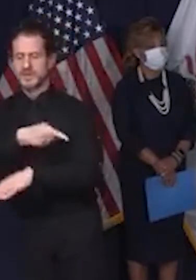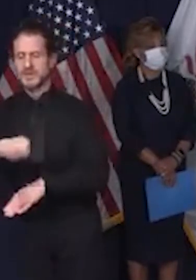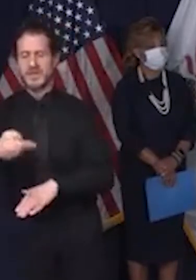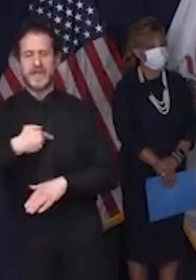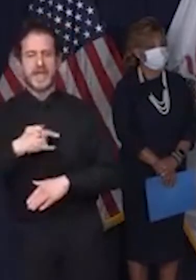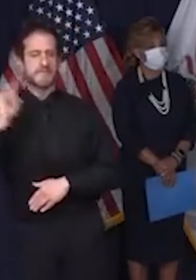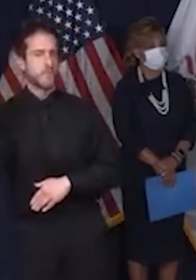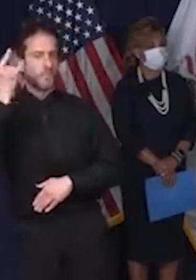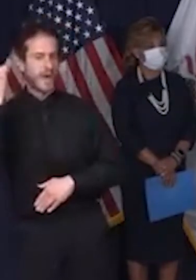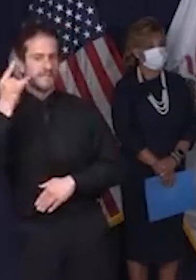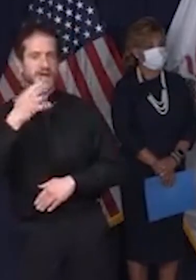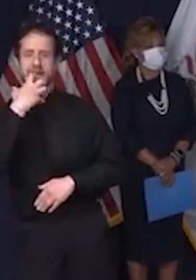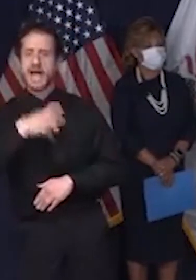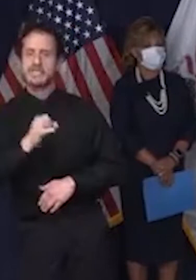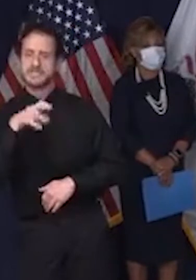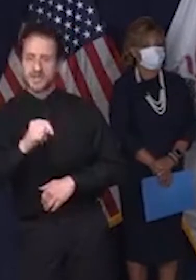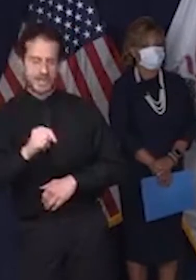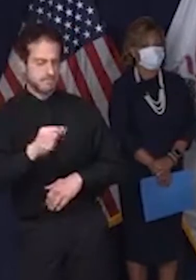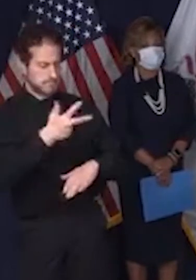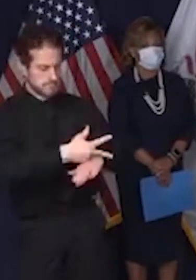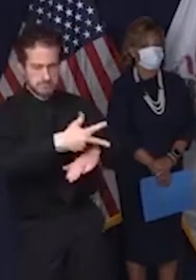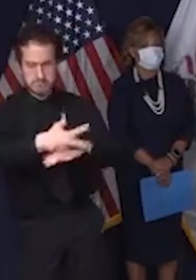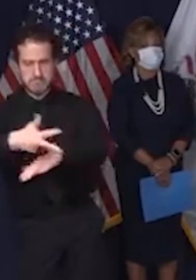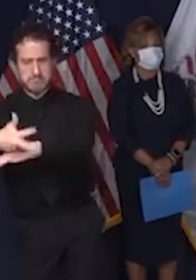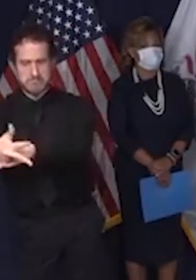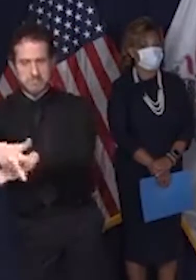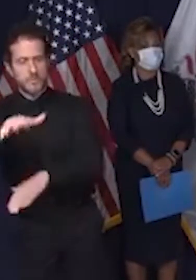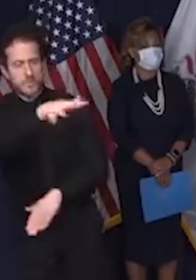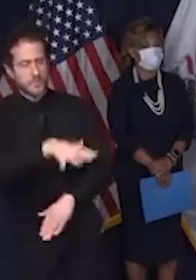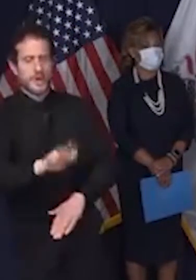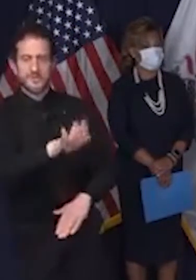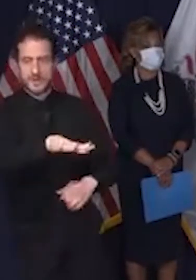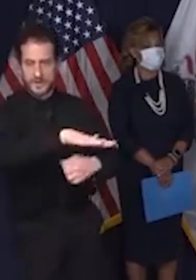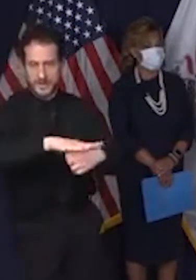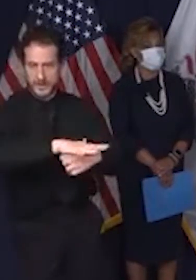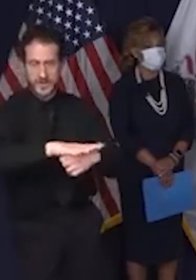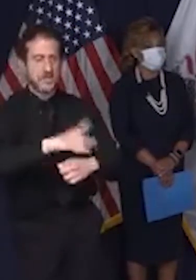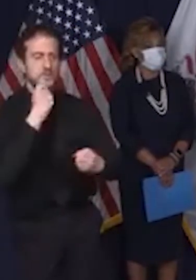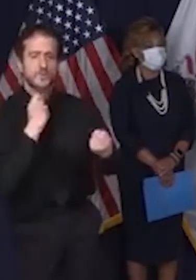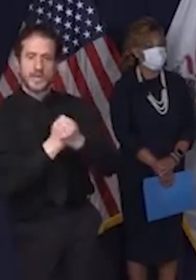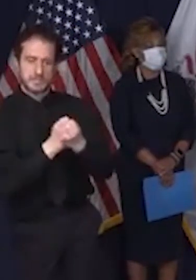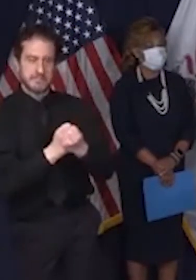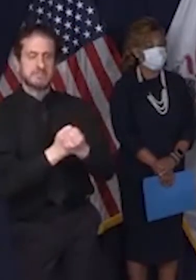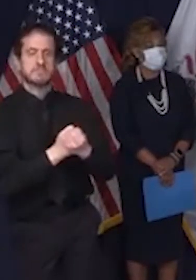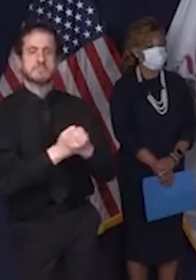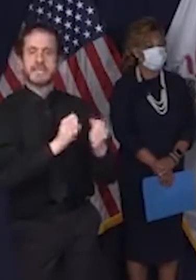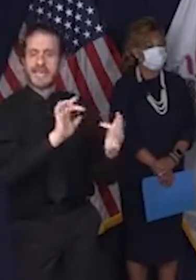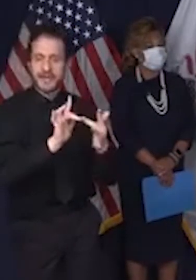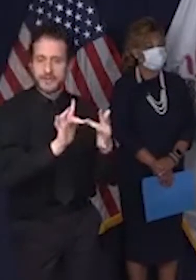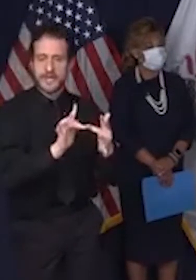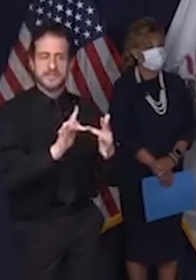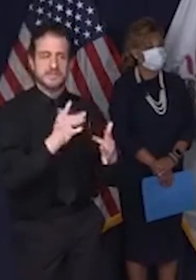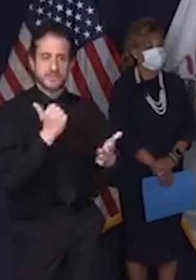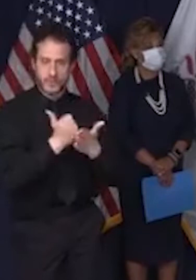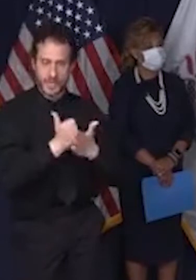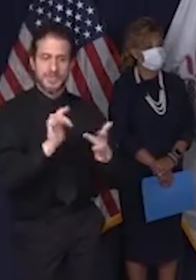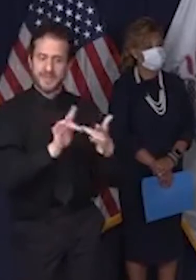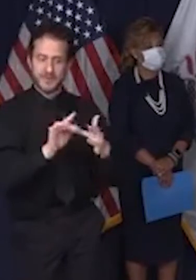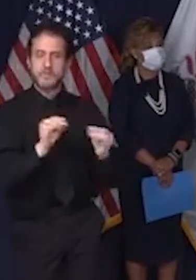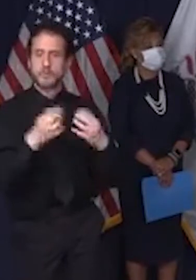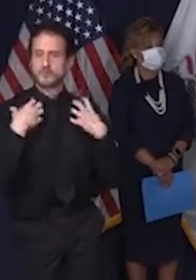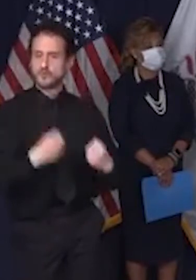hotspots in strategic locations throughout Johnson County to boost internet connectivity for students at